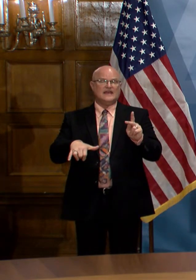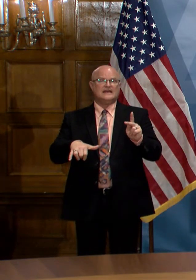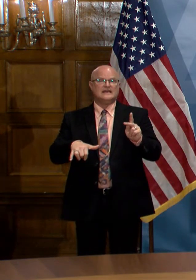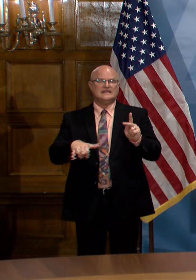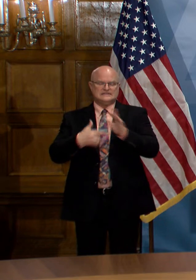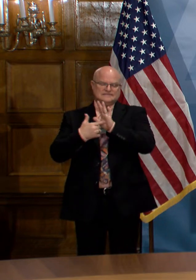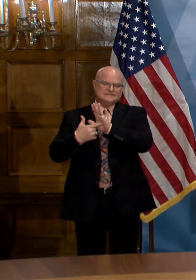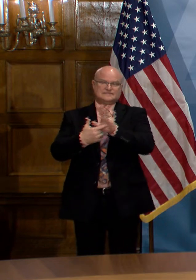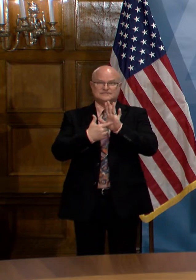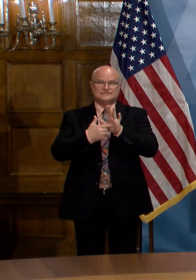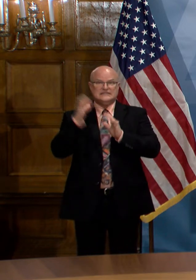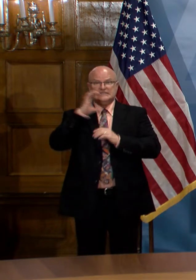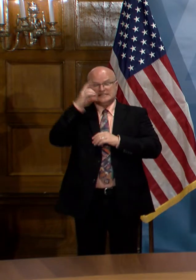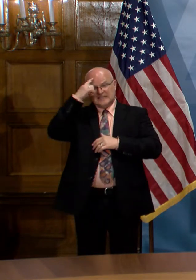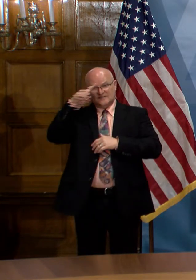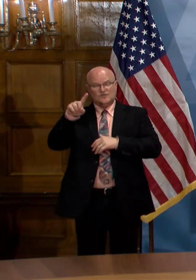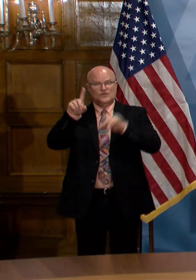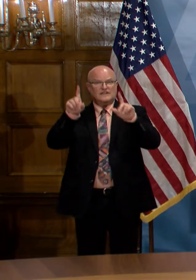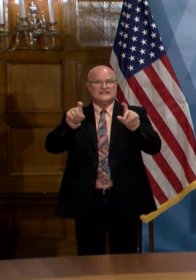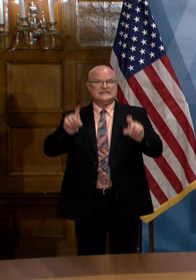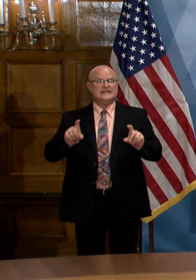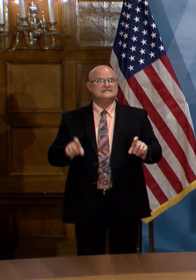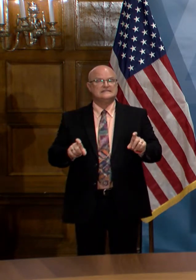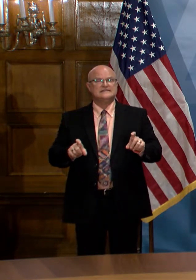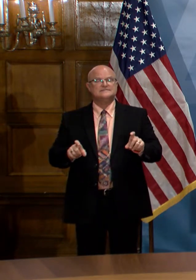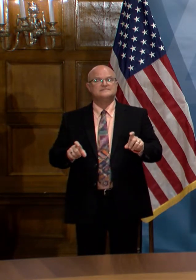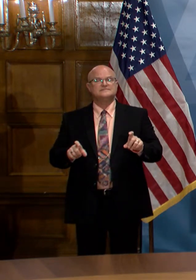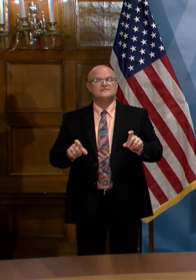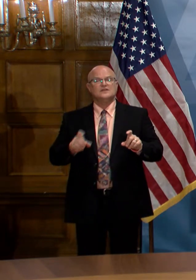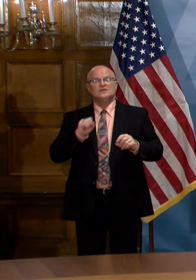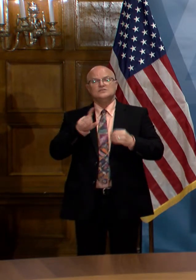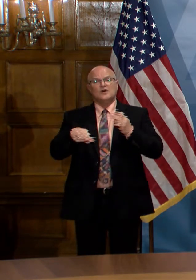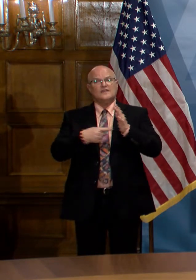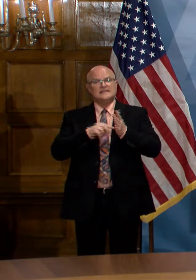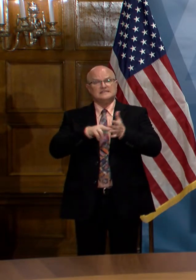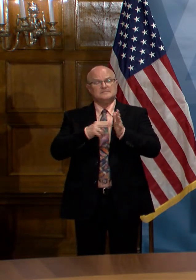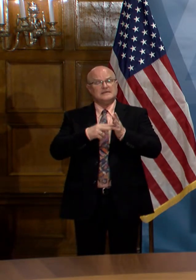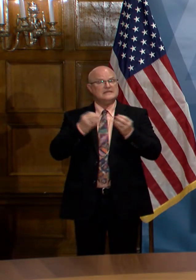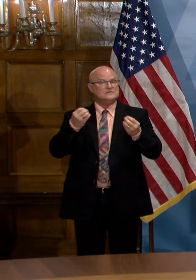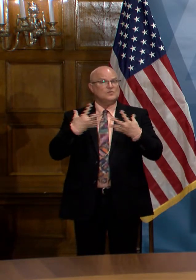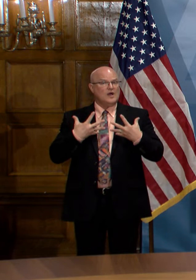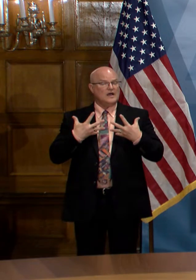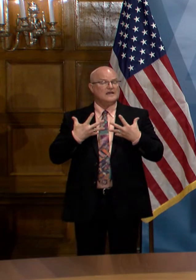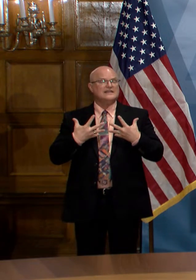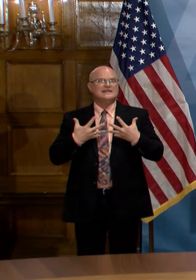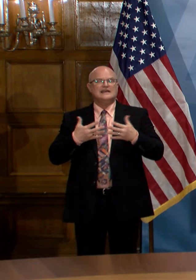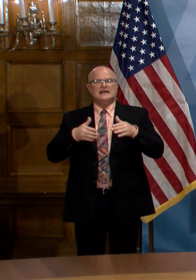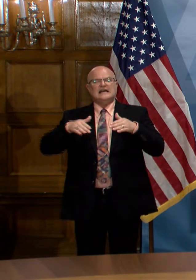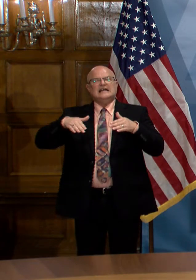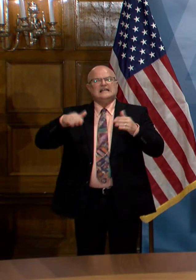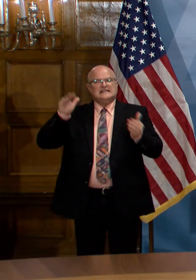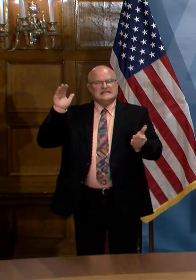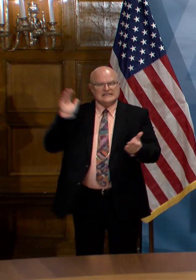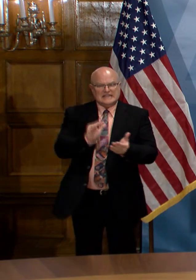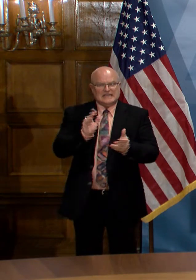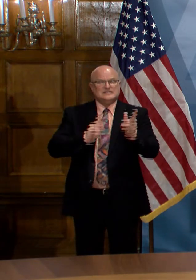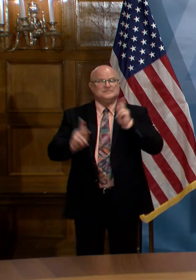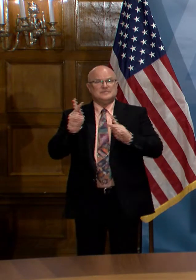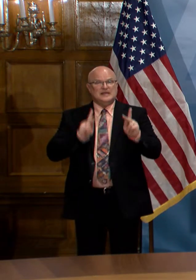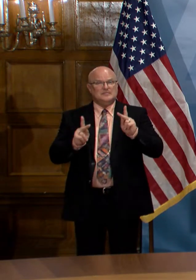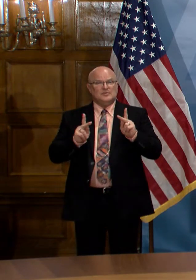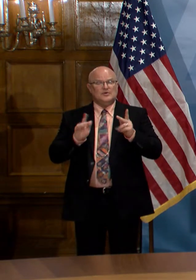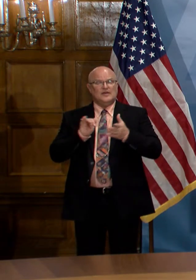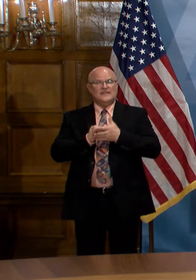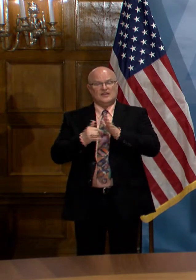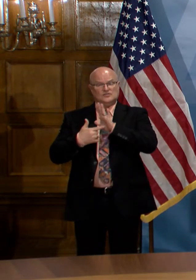symptomatic individuals seek the testing itself. So what this is telling us is that there's less individuals in the community that are